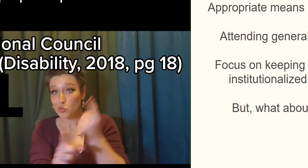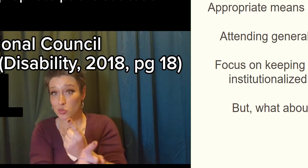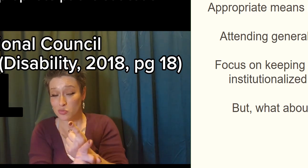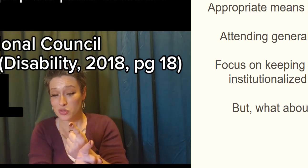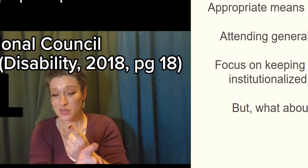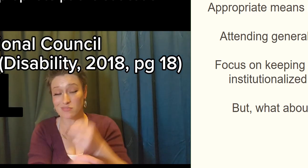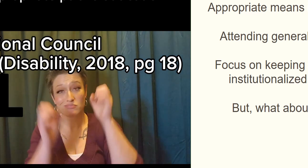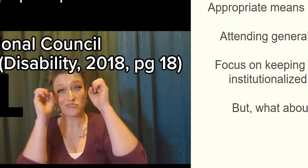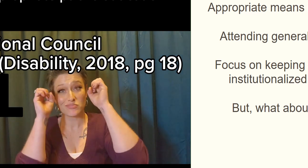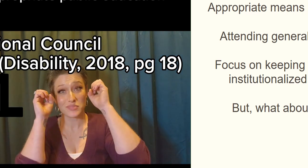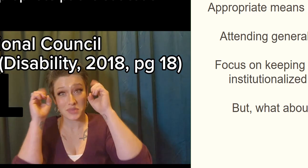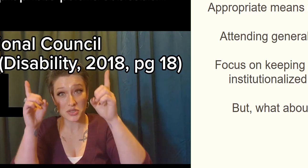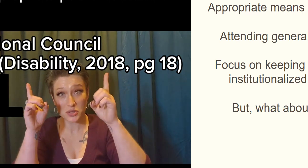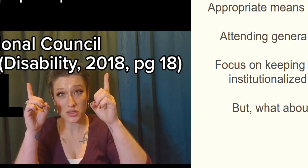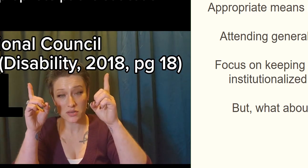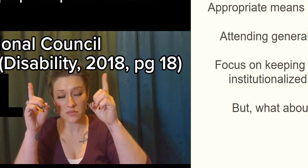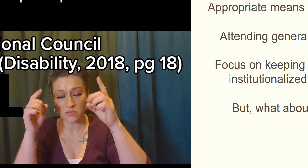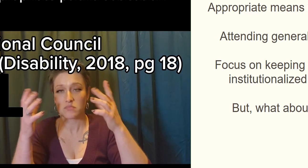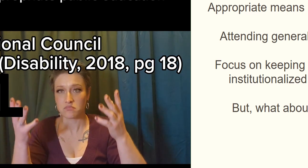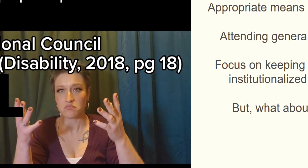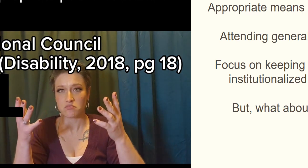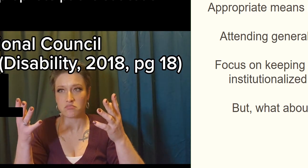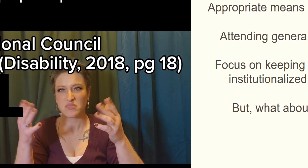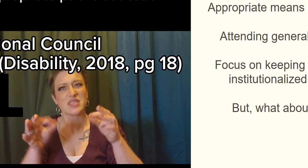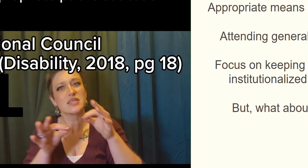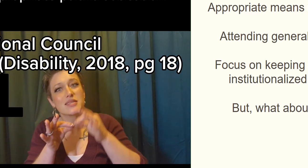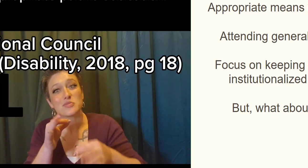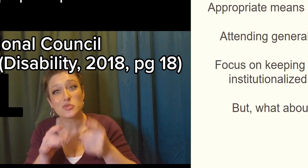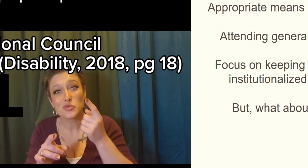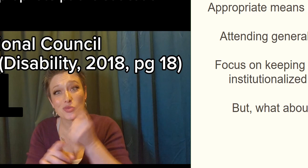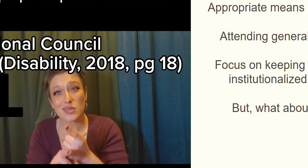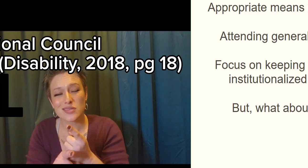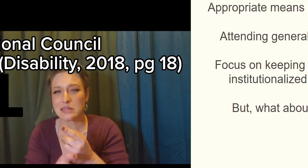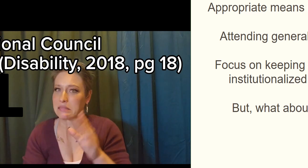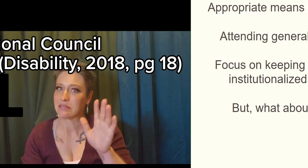and Appropriate Public Education.